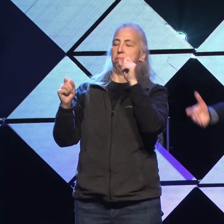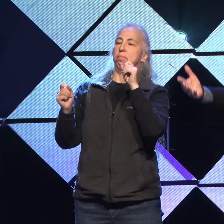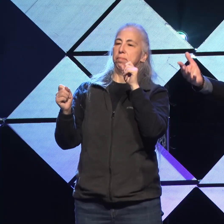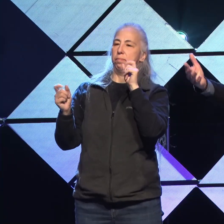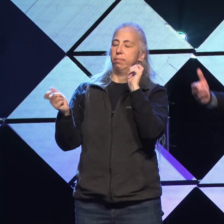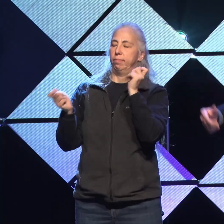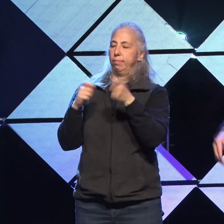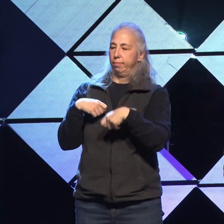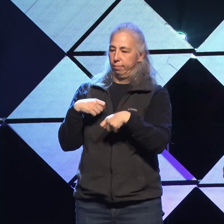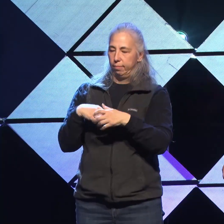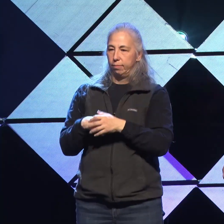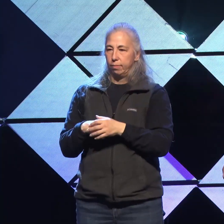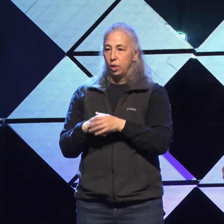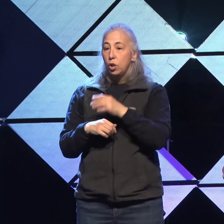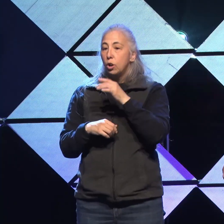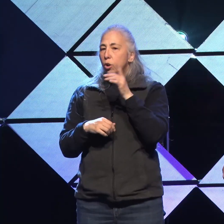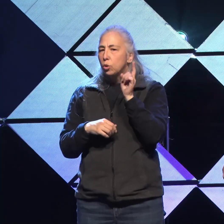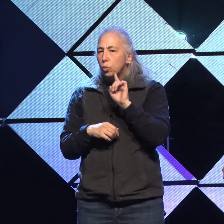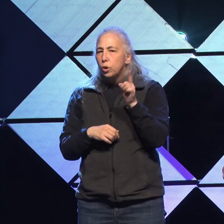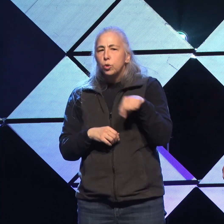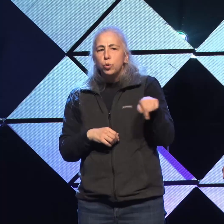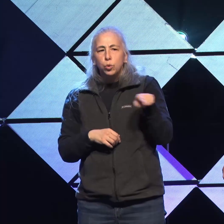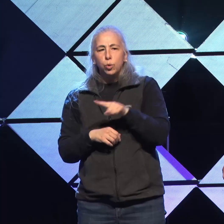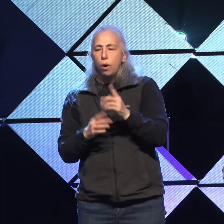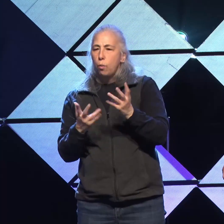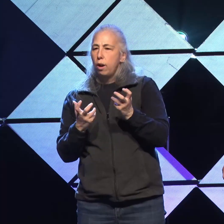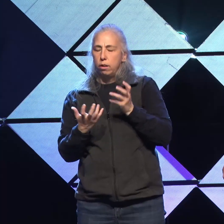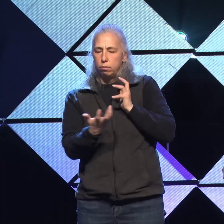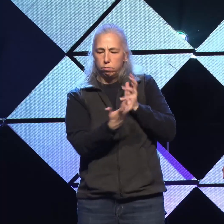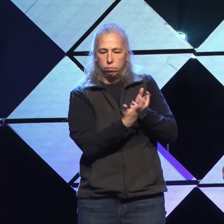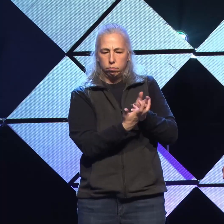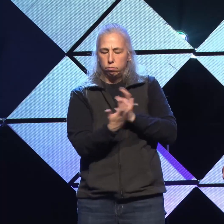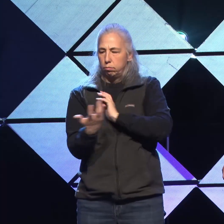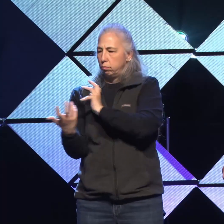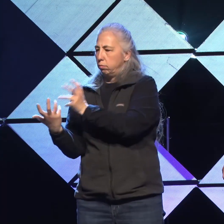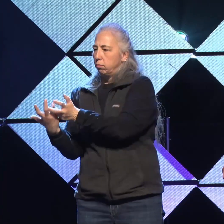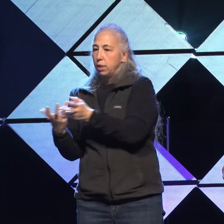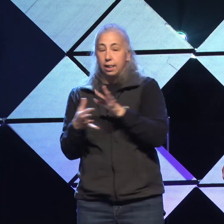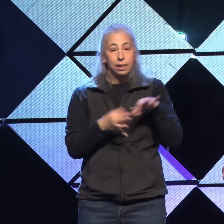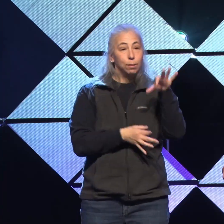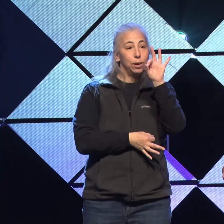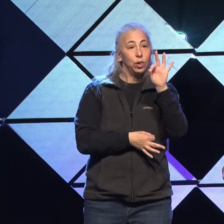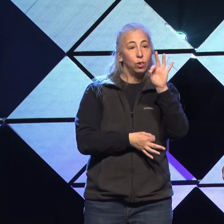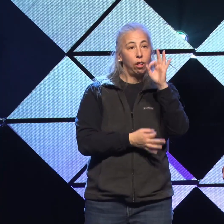So which circle do you want to be in? Which circle do you want to be in?